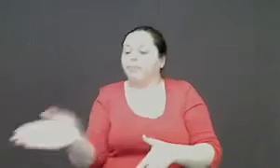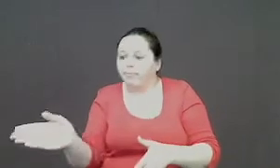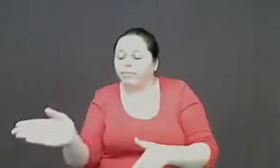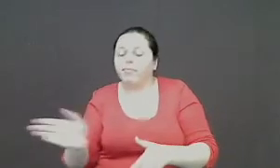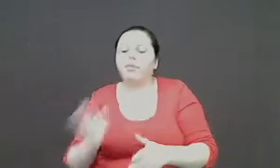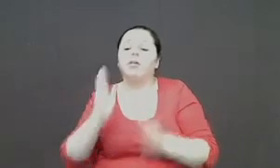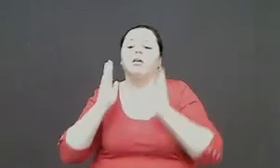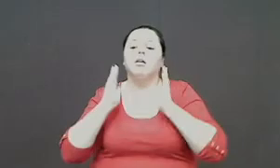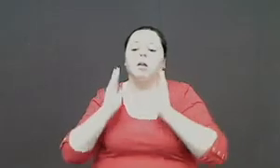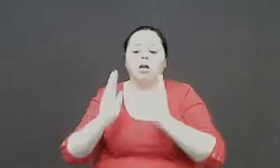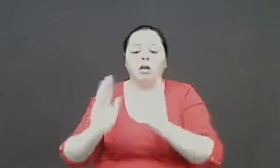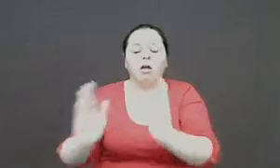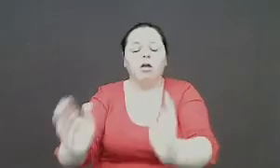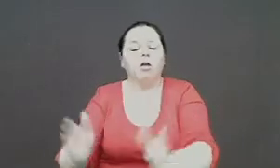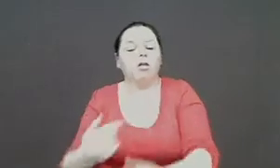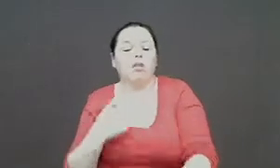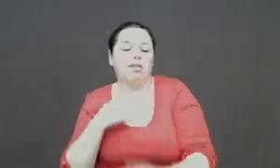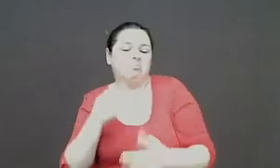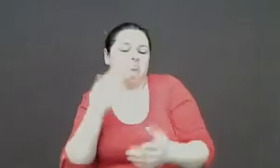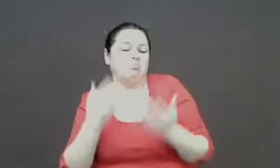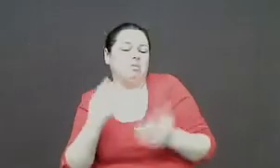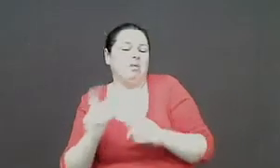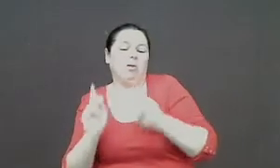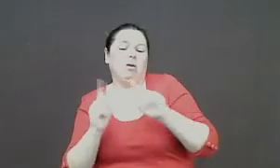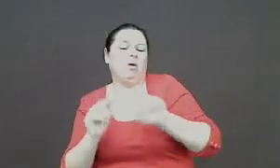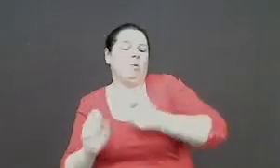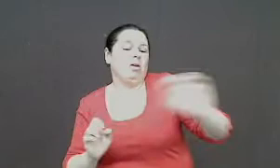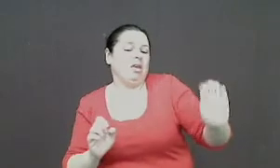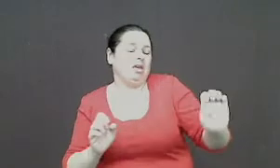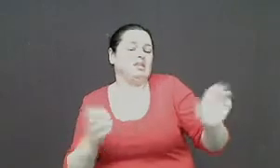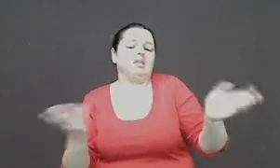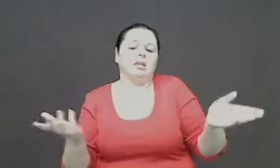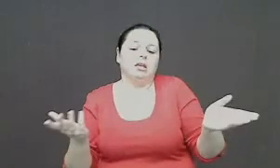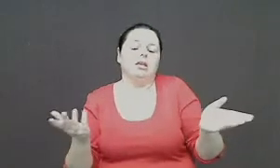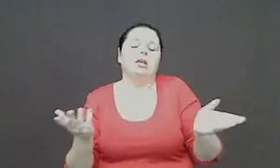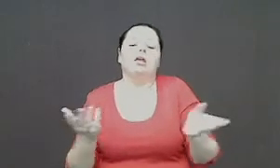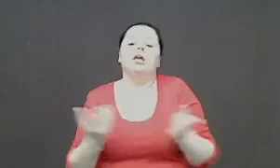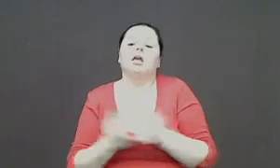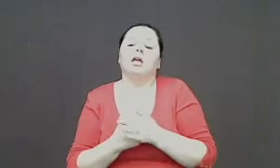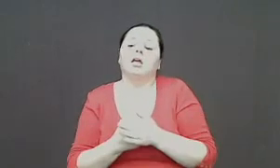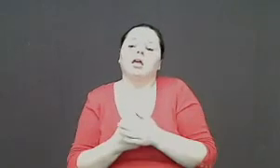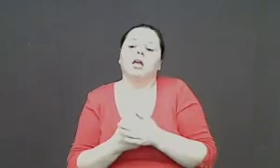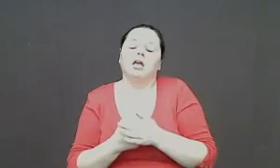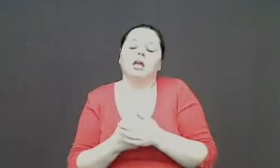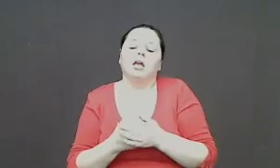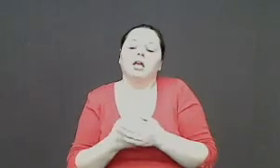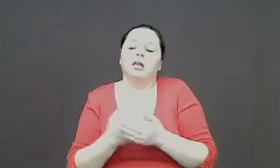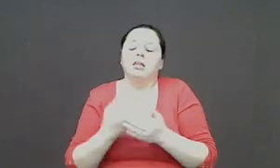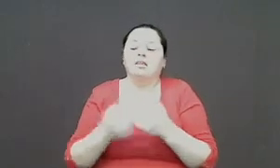the hall, but I could say go east or whatever it happens to be. And some idea of the distance